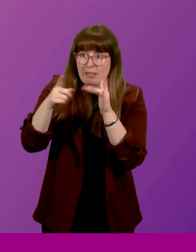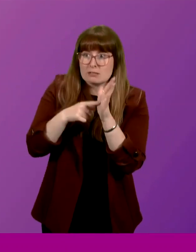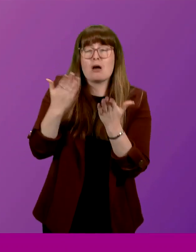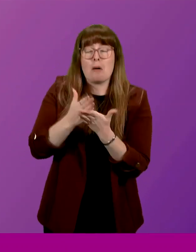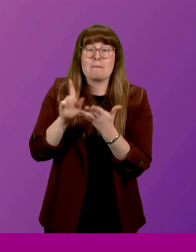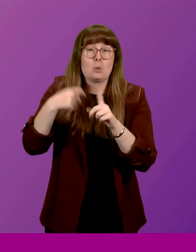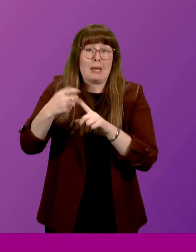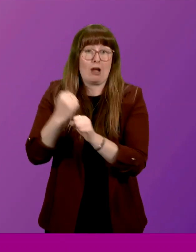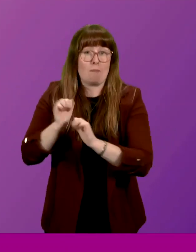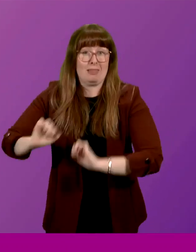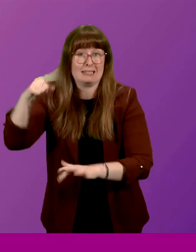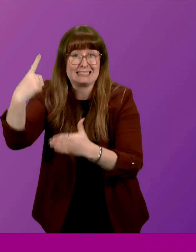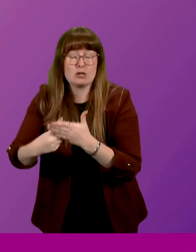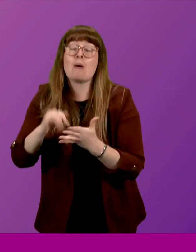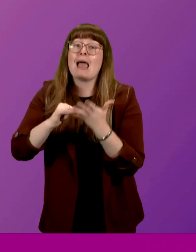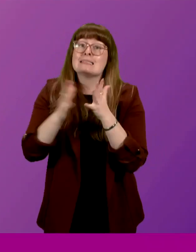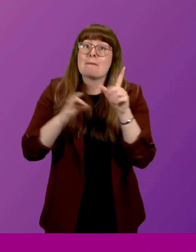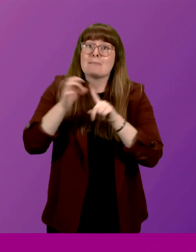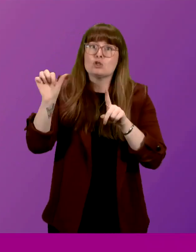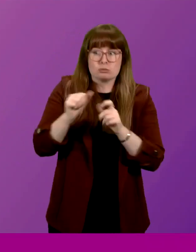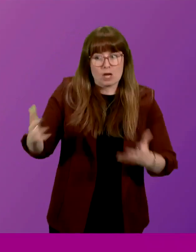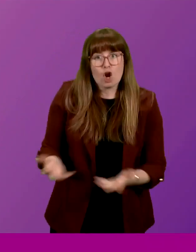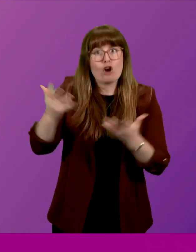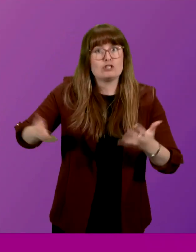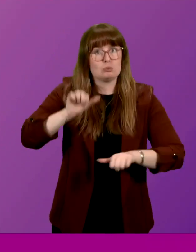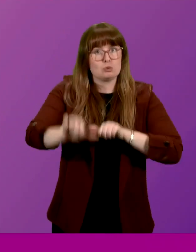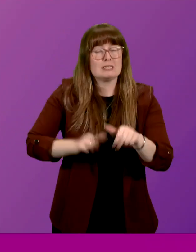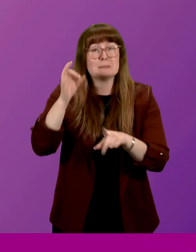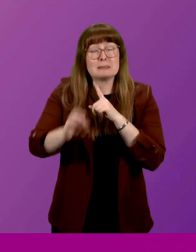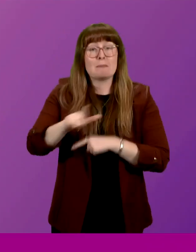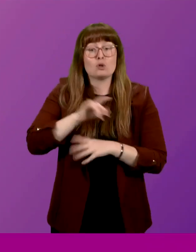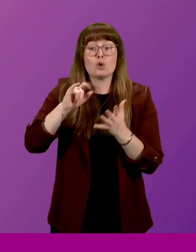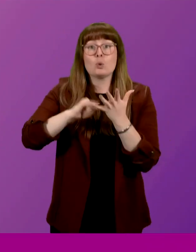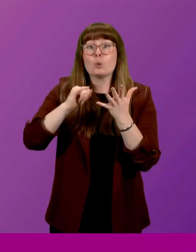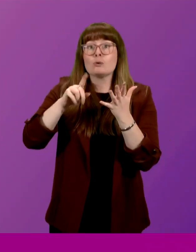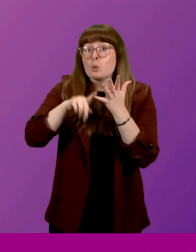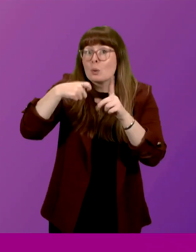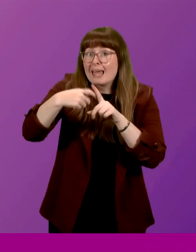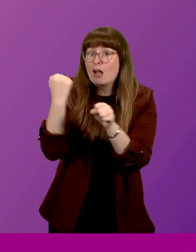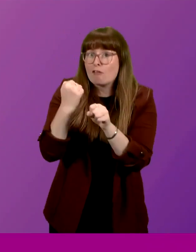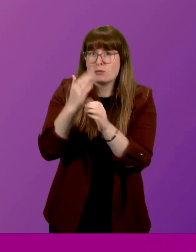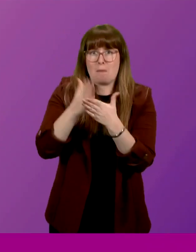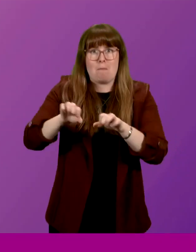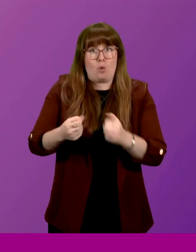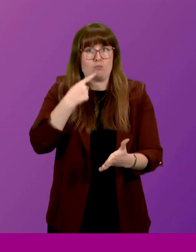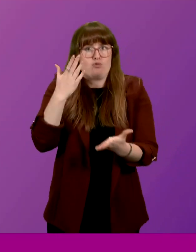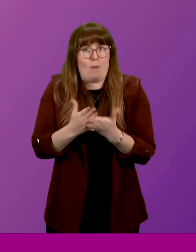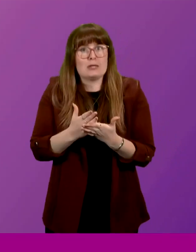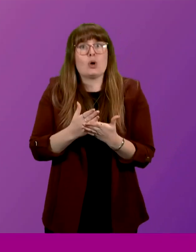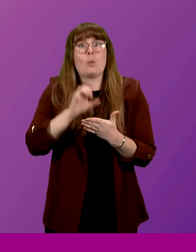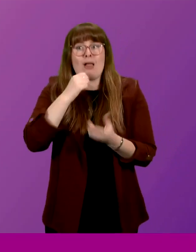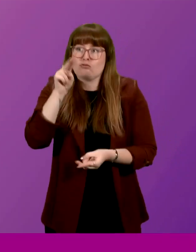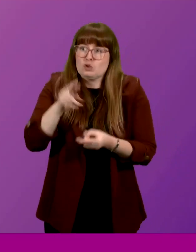must do all that it can to encourage progress, especially as the UK Government has broken its promise to reduce bills by